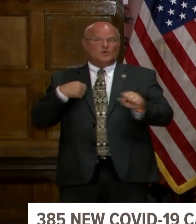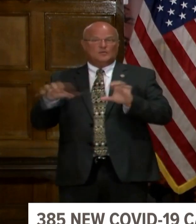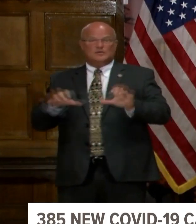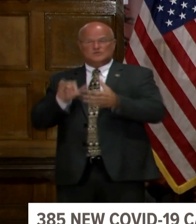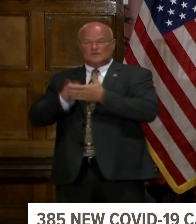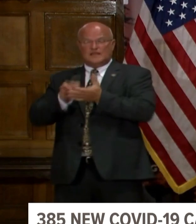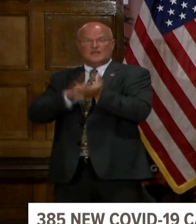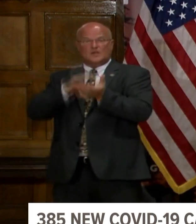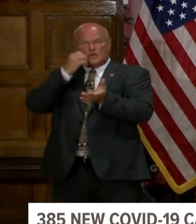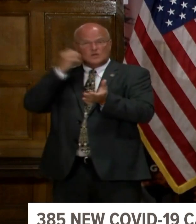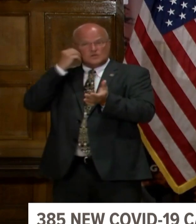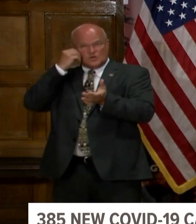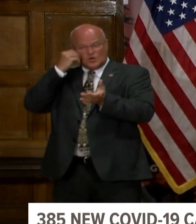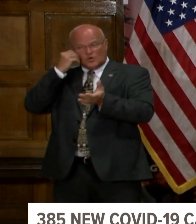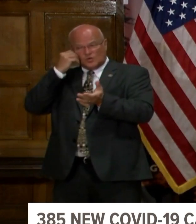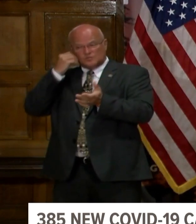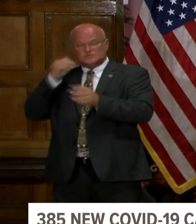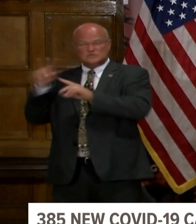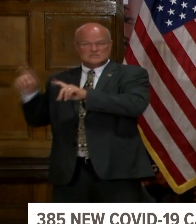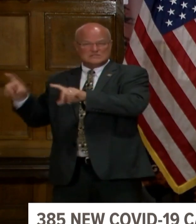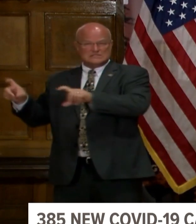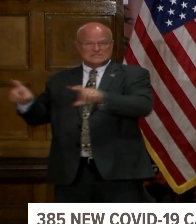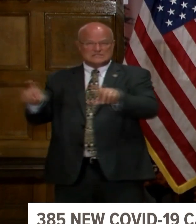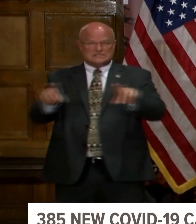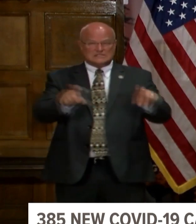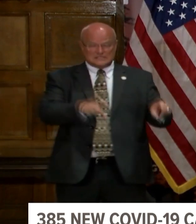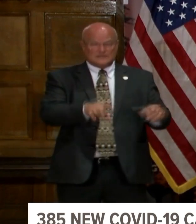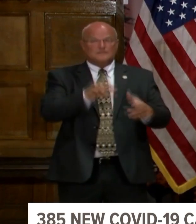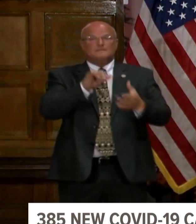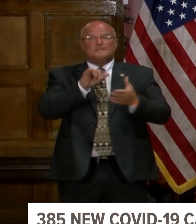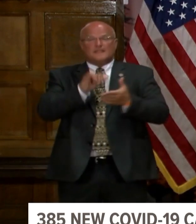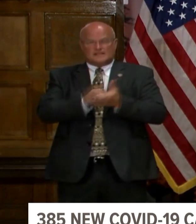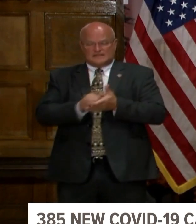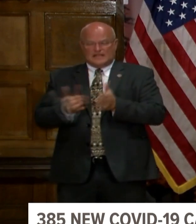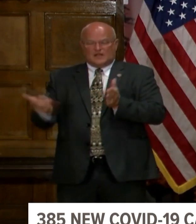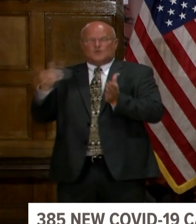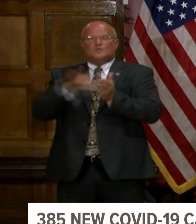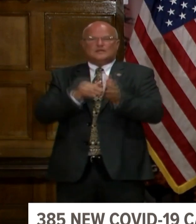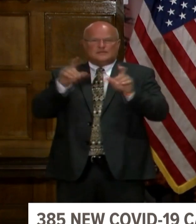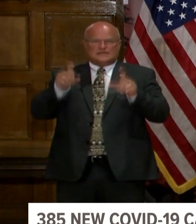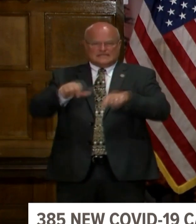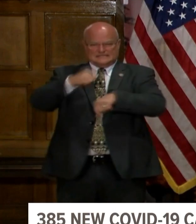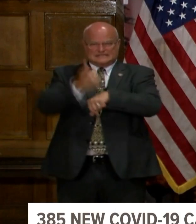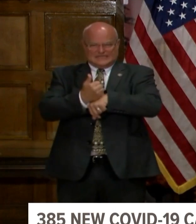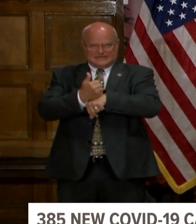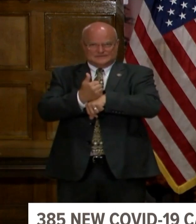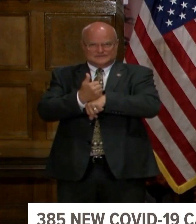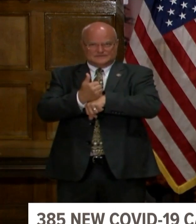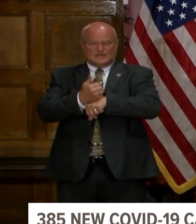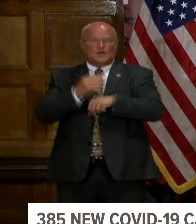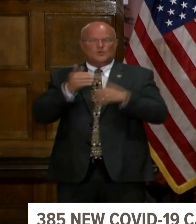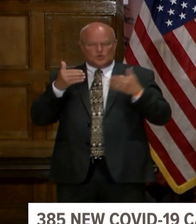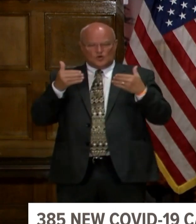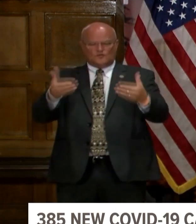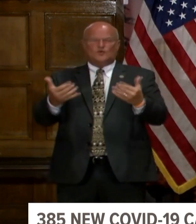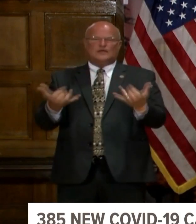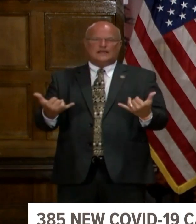that, a good chunk of that. So that repeat testing has been in place, has been put in place, and will go